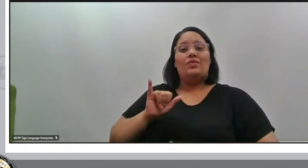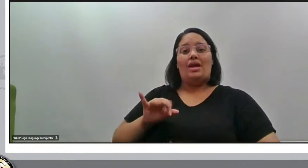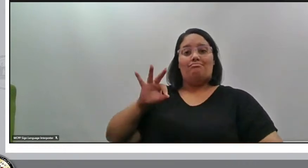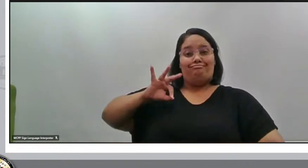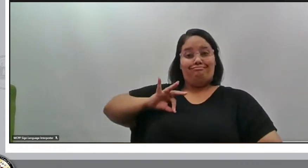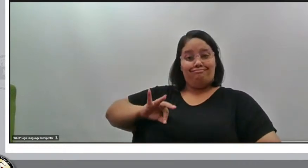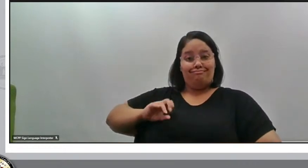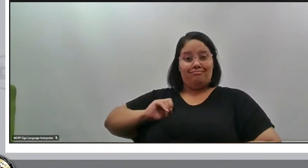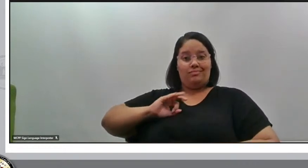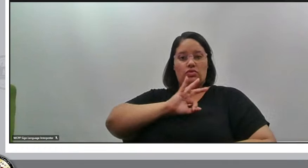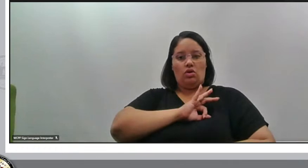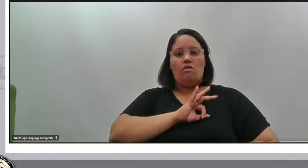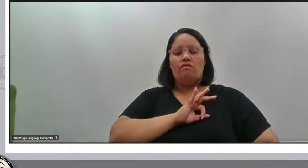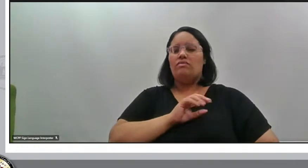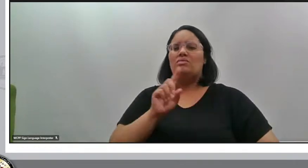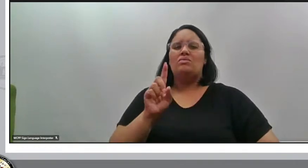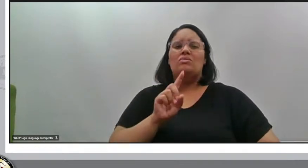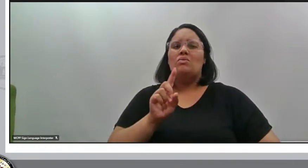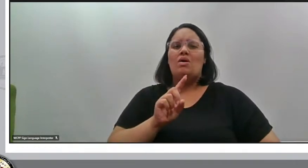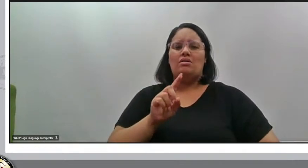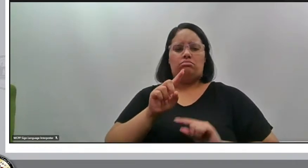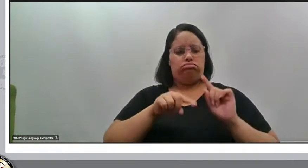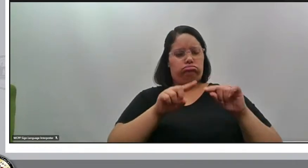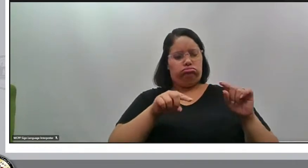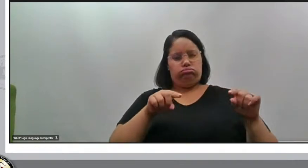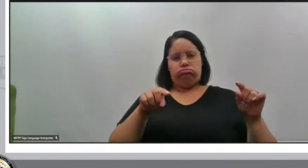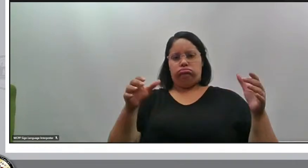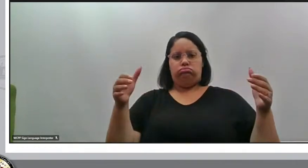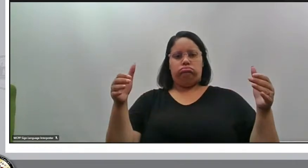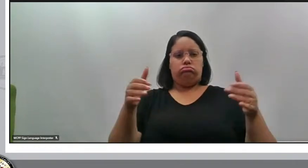compensation of employees, what is the ratio of